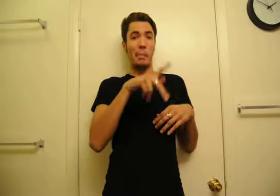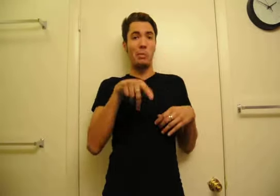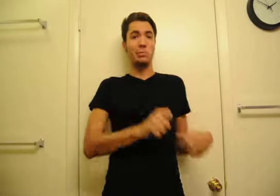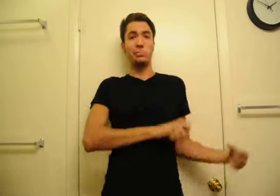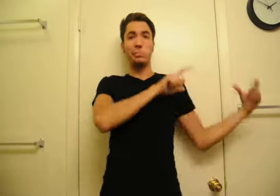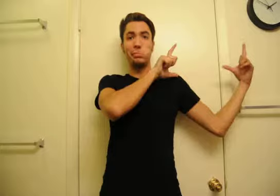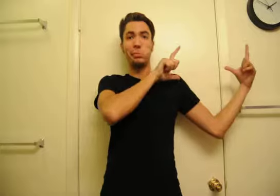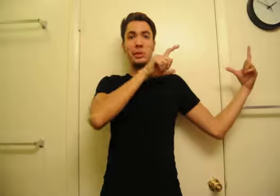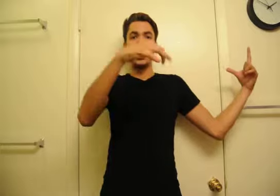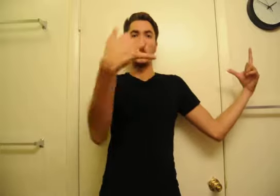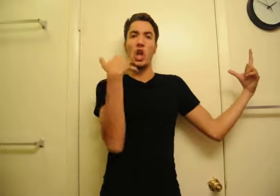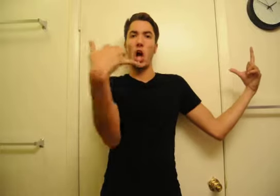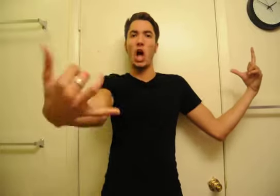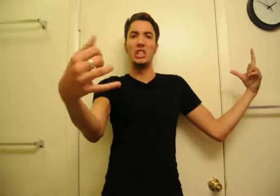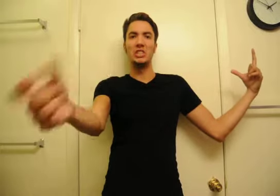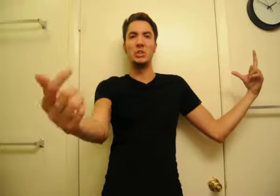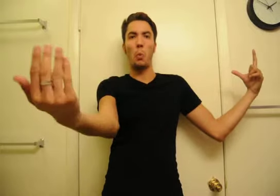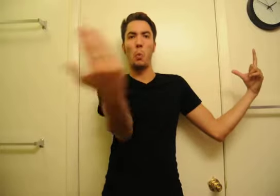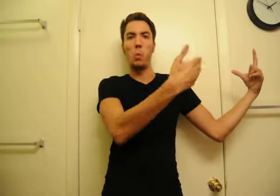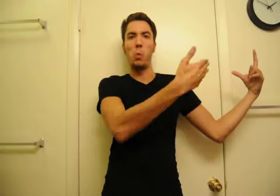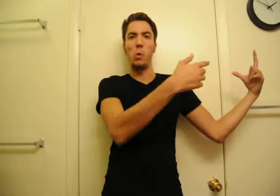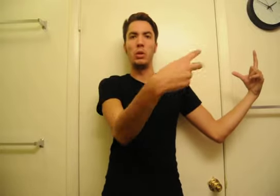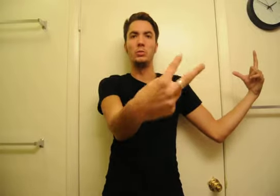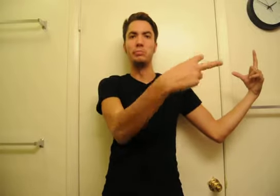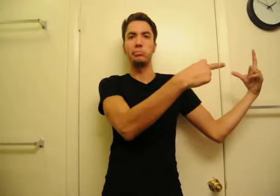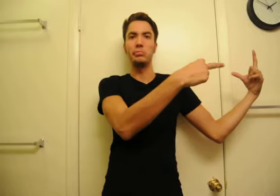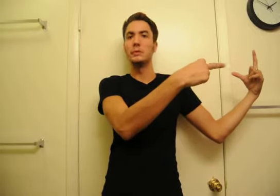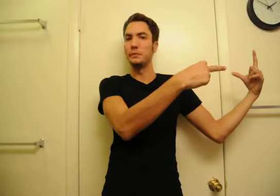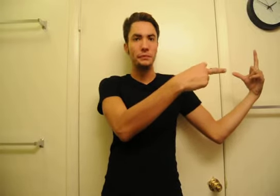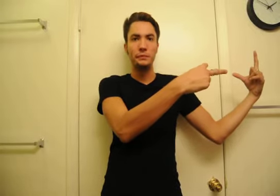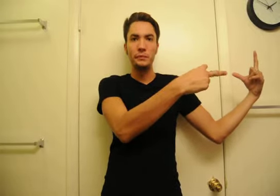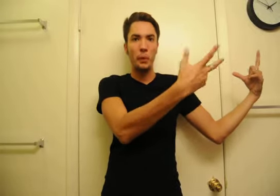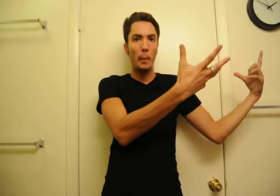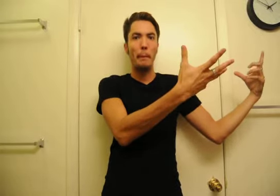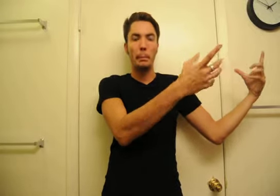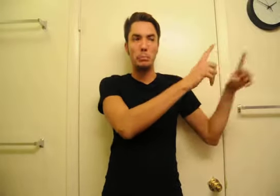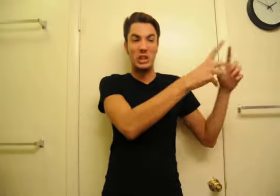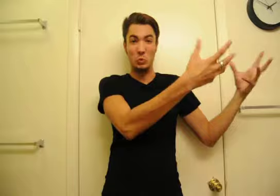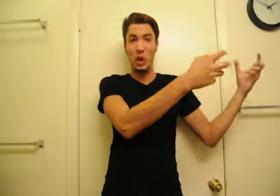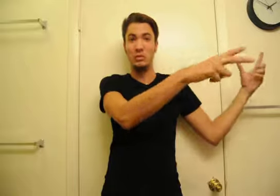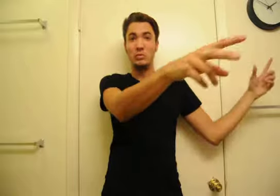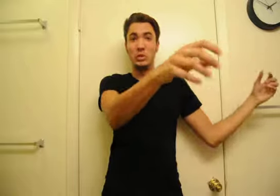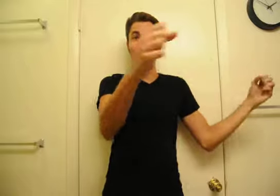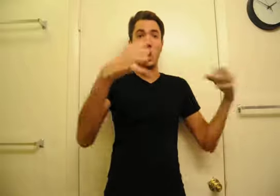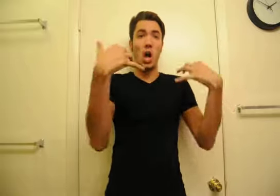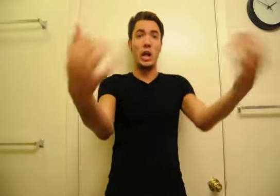works in every program. All you do is hit the letter B key, B for blackout. To black out the slide, everybody look at you, and then when you're ready to go on, you hit V